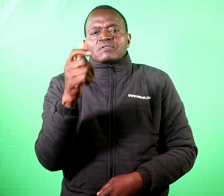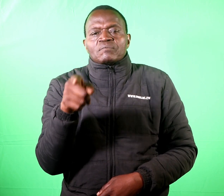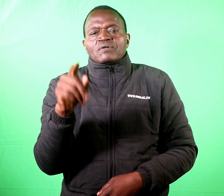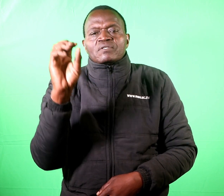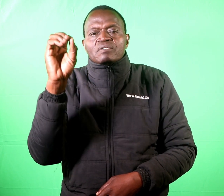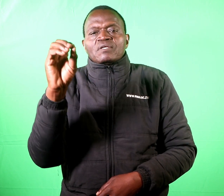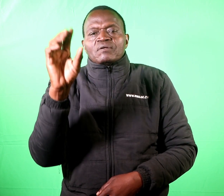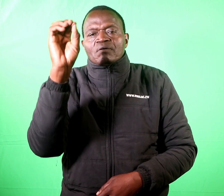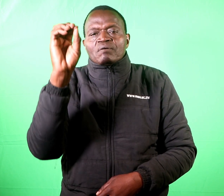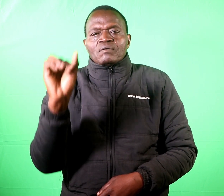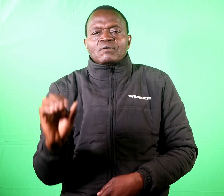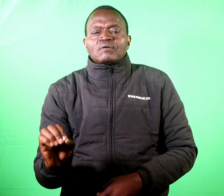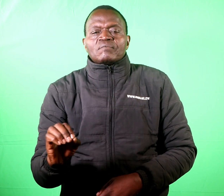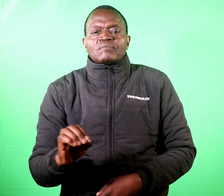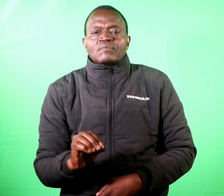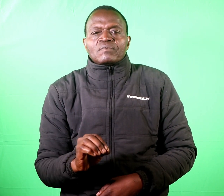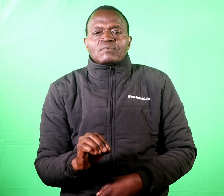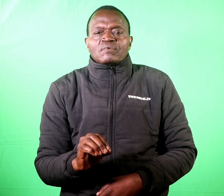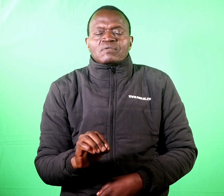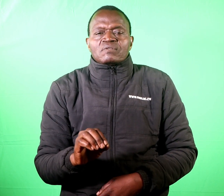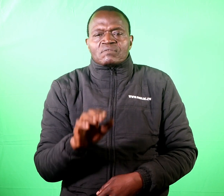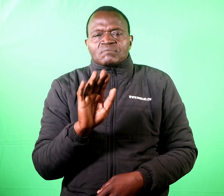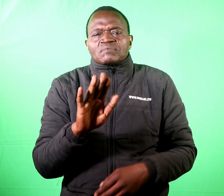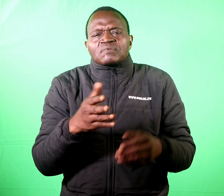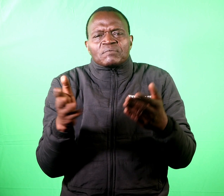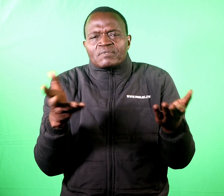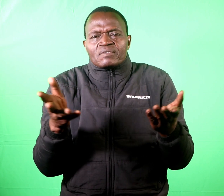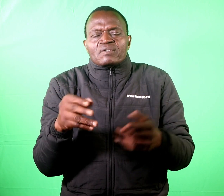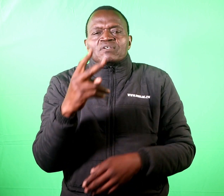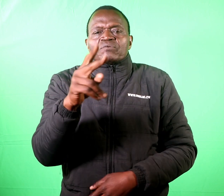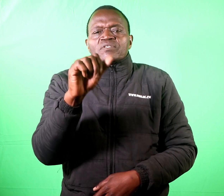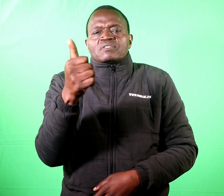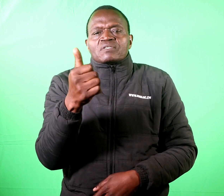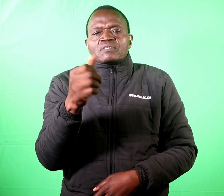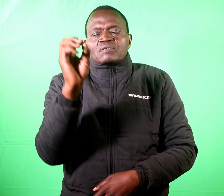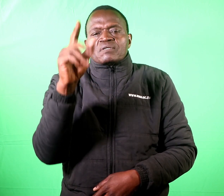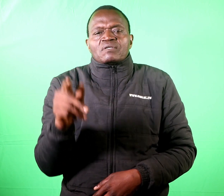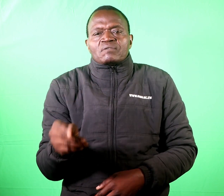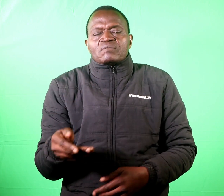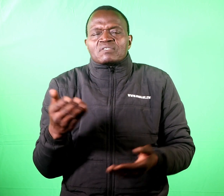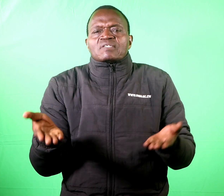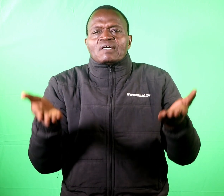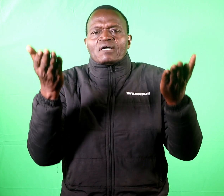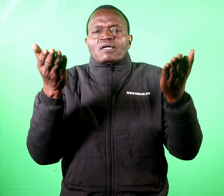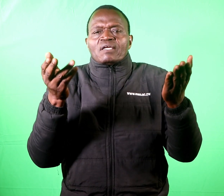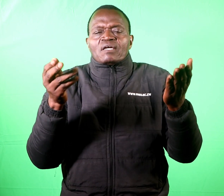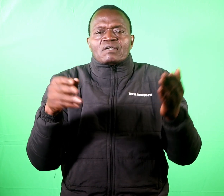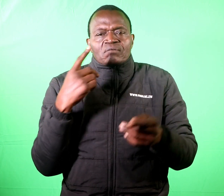26.0%. Standing prevalence 26% remains high according to the World Health Organization